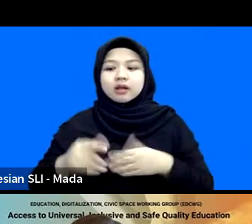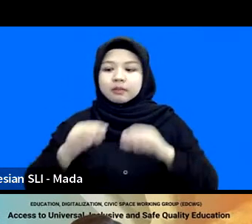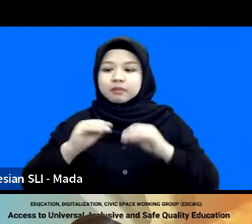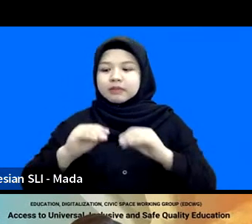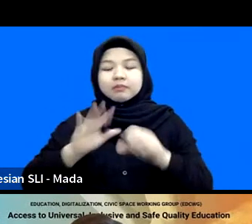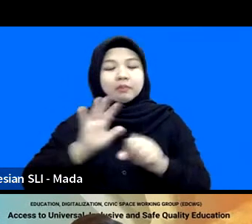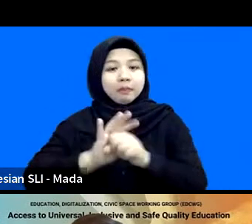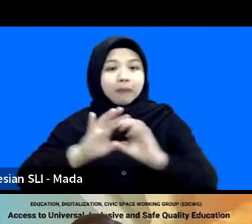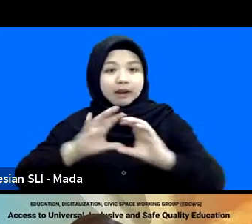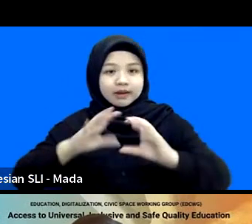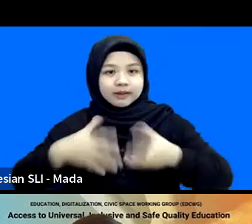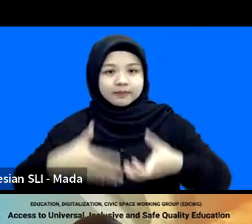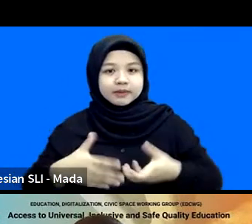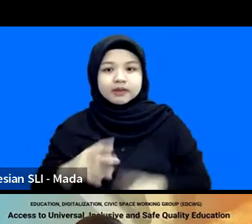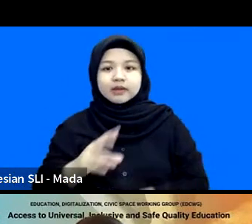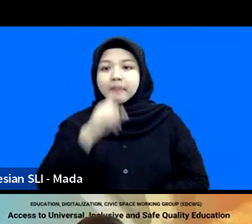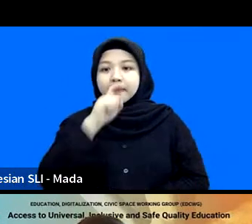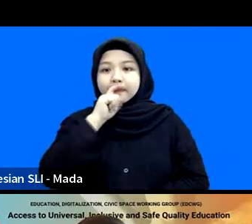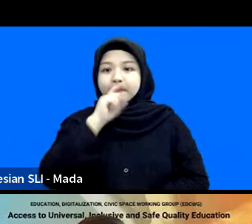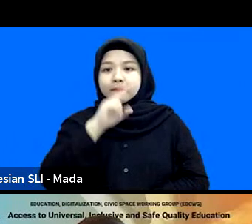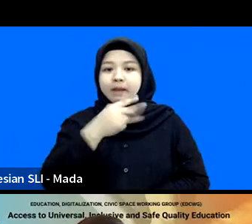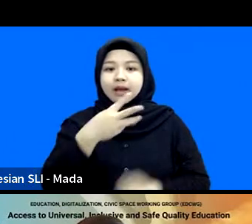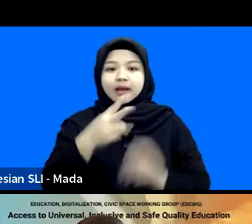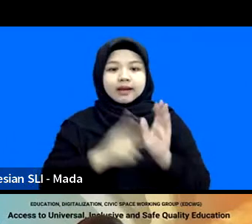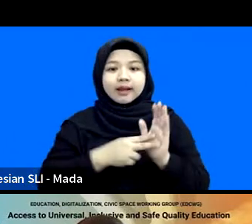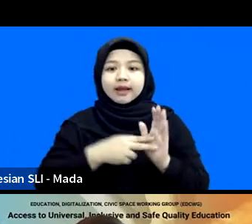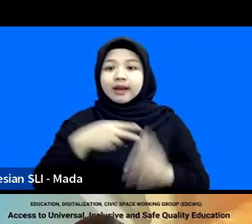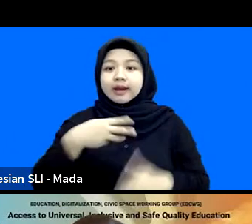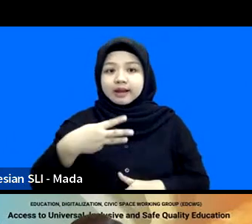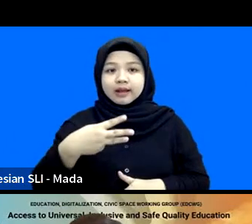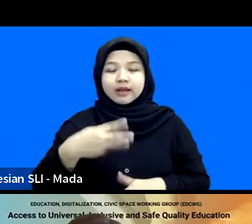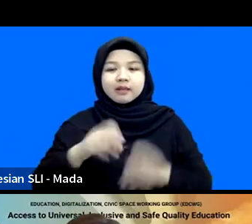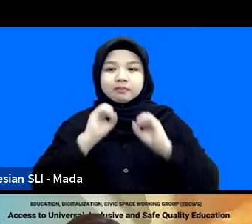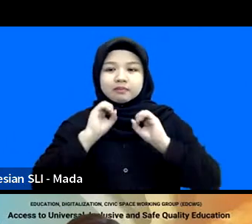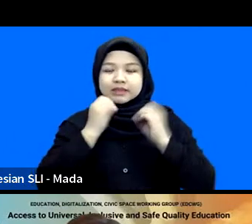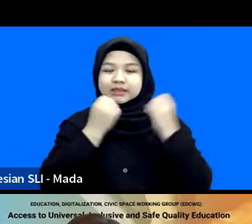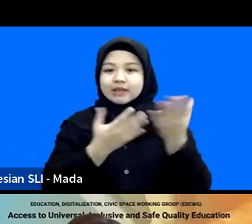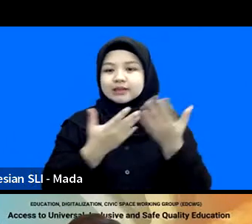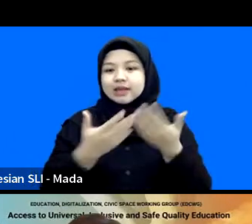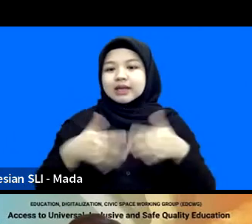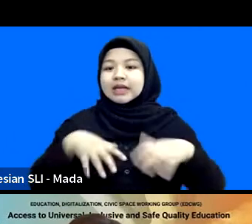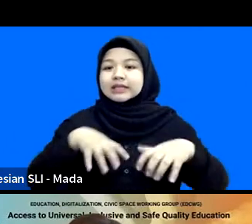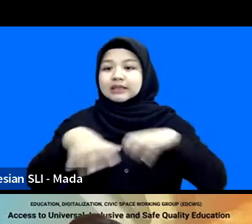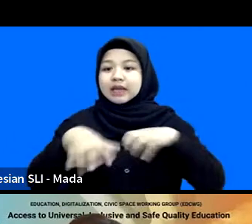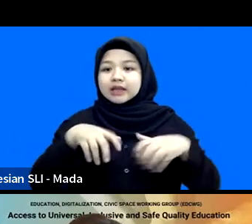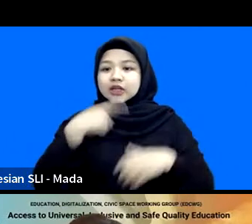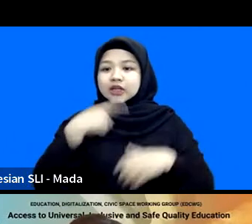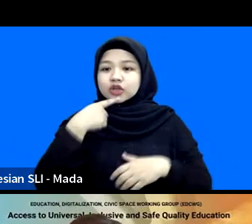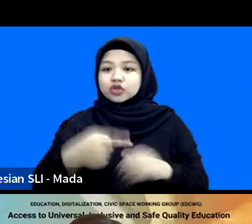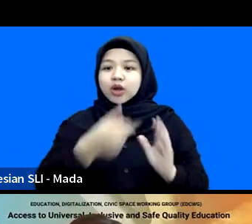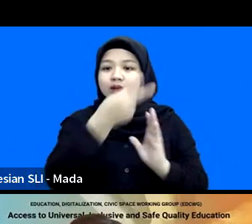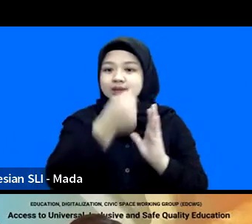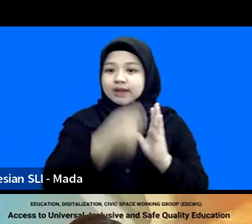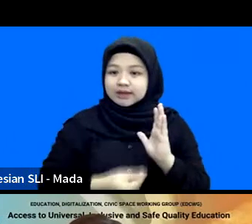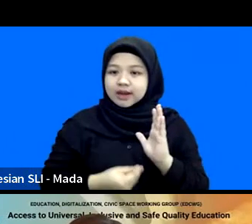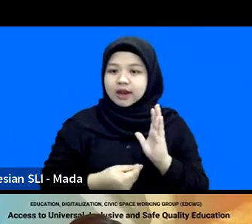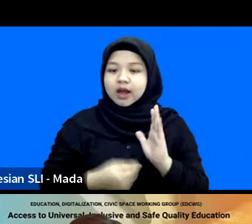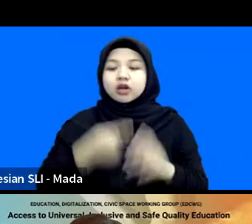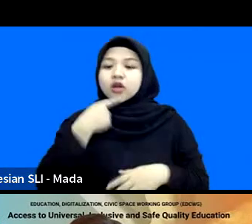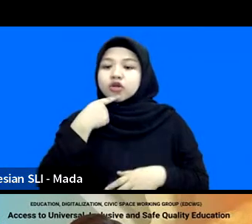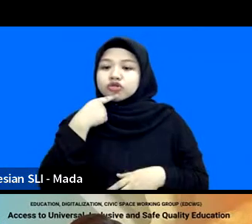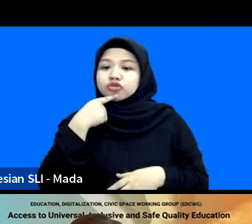key strategies to ensure equitable funding for education, including teacher competency, development program, equal access to